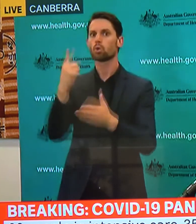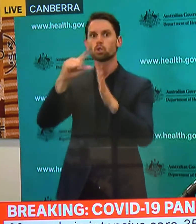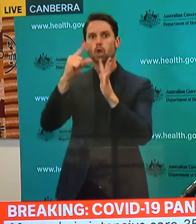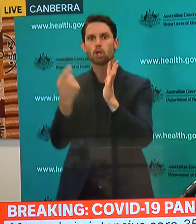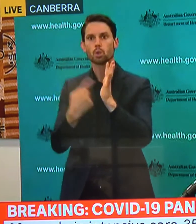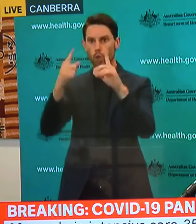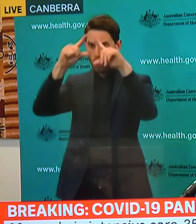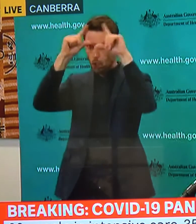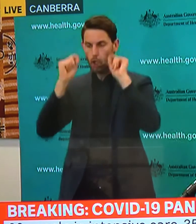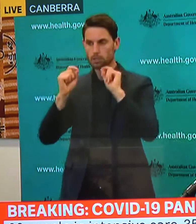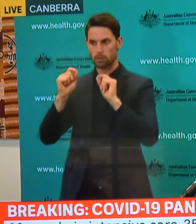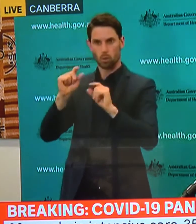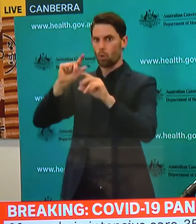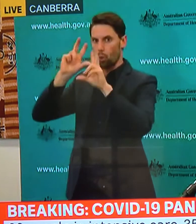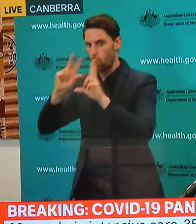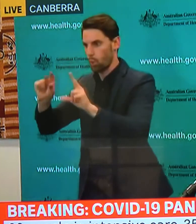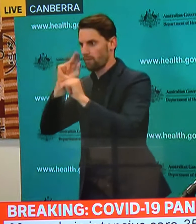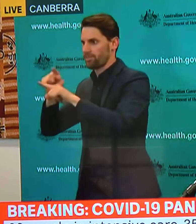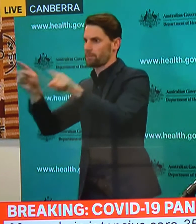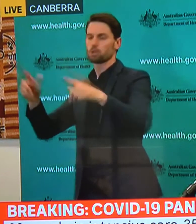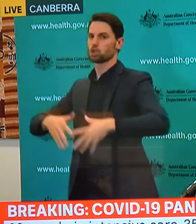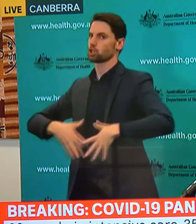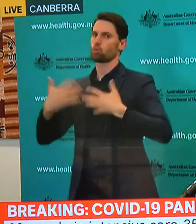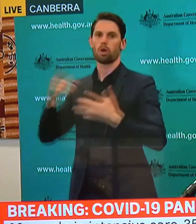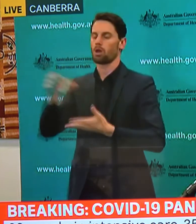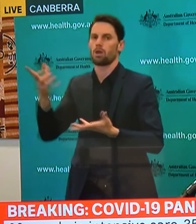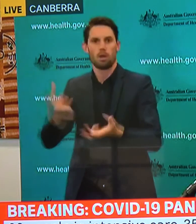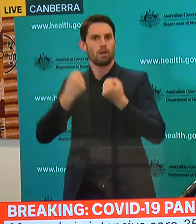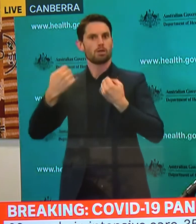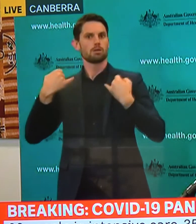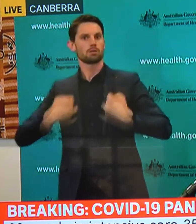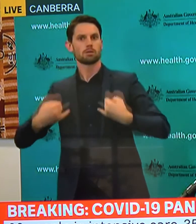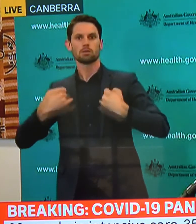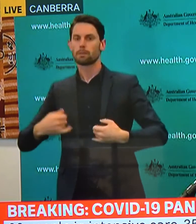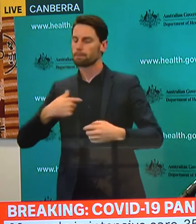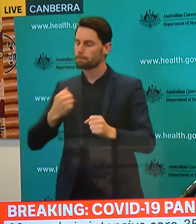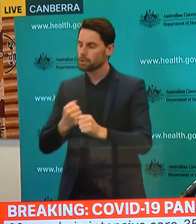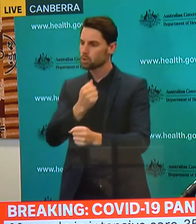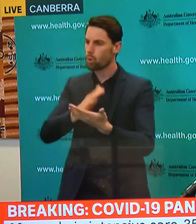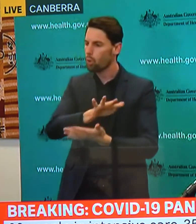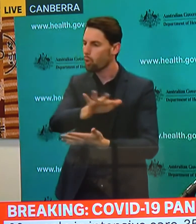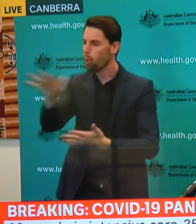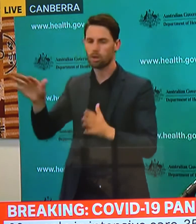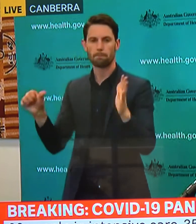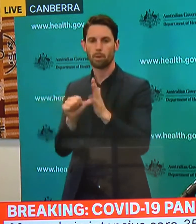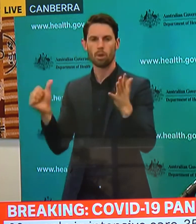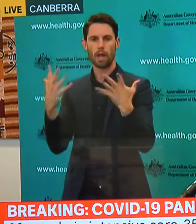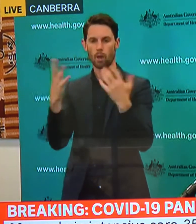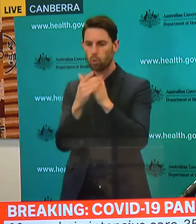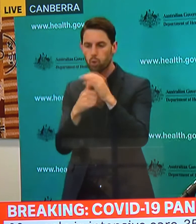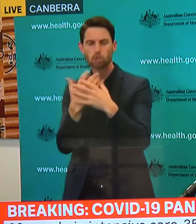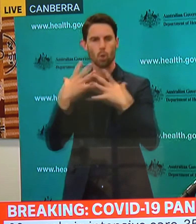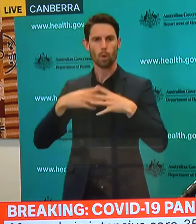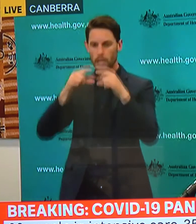protected, and that the infection control practices in our hospitals and all healthcare settings are